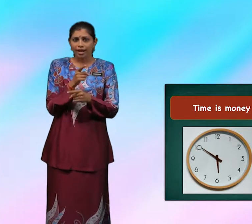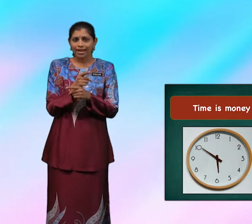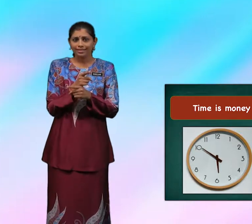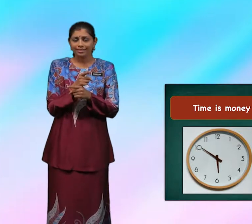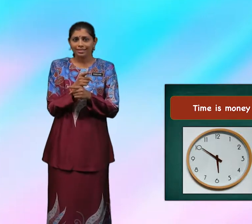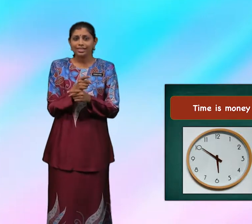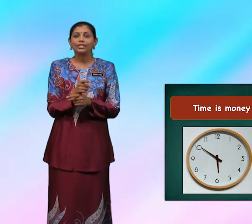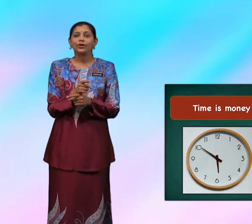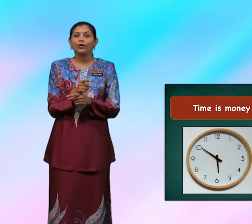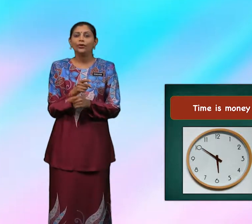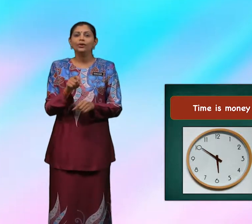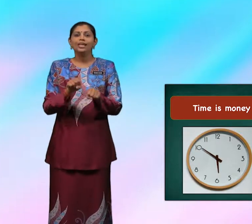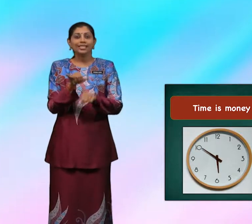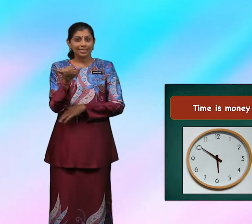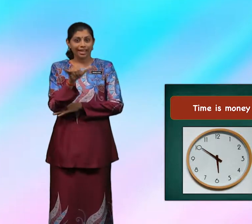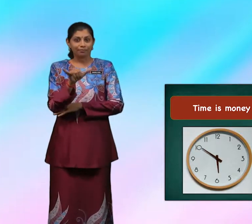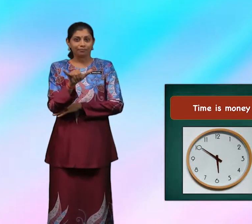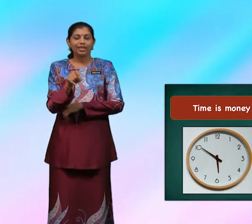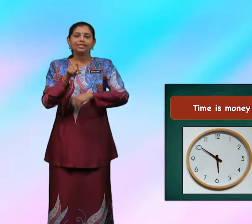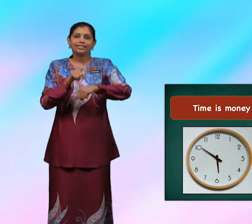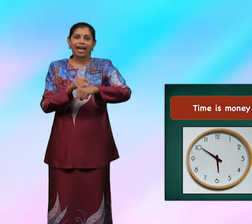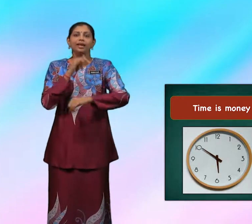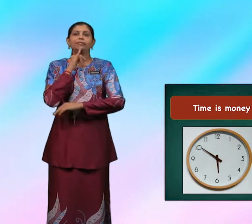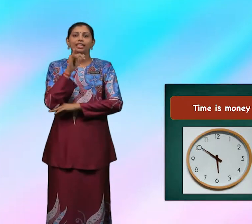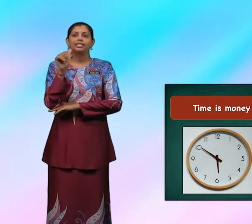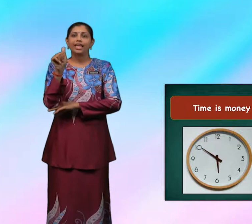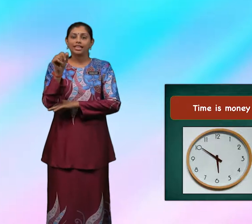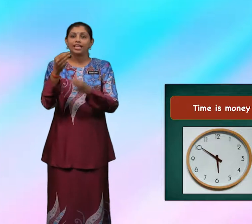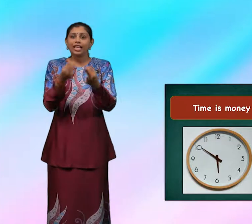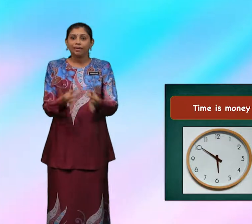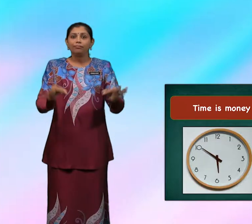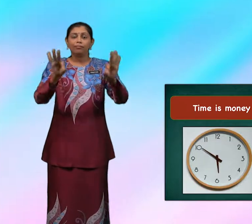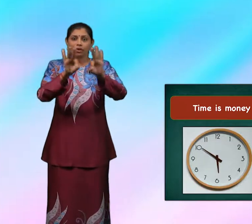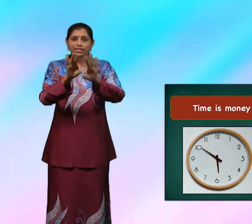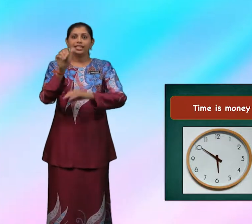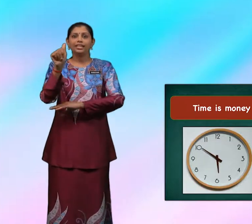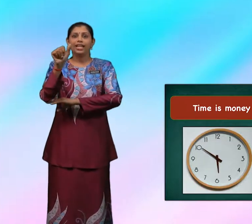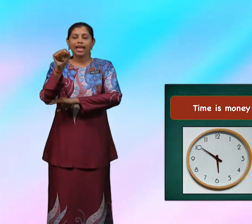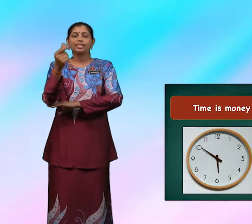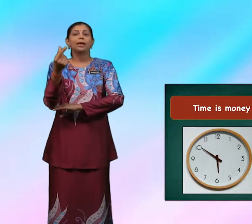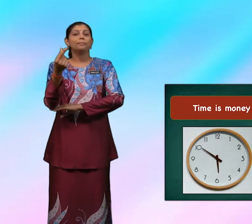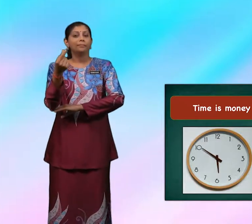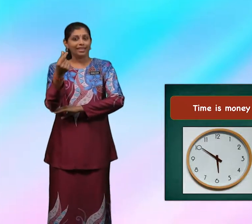right? So, same. Time is as important as money.